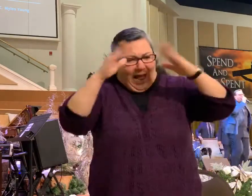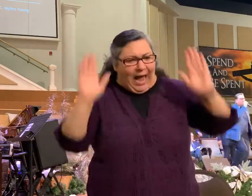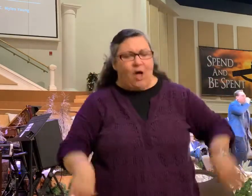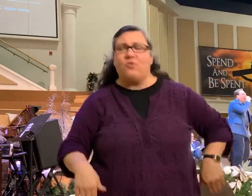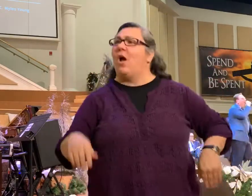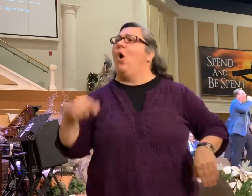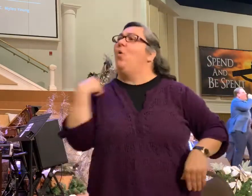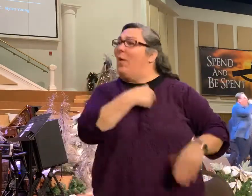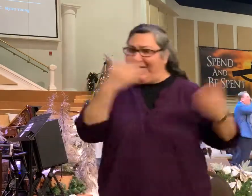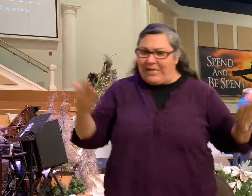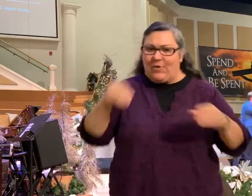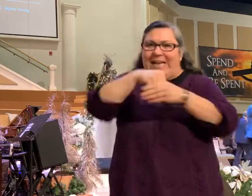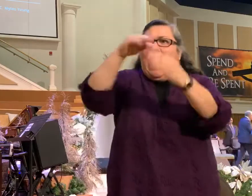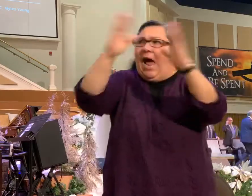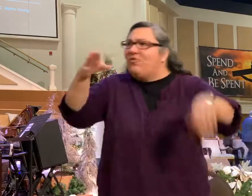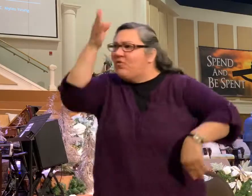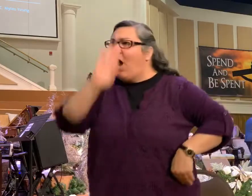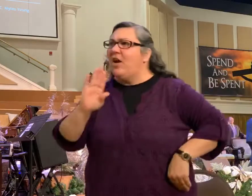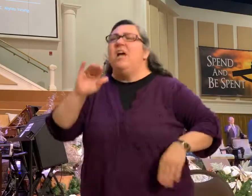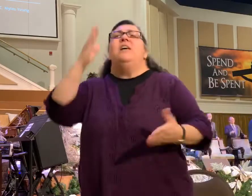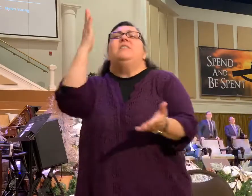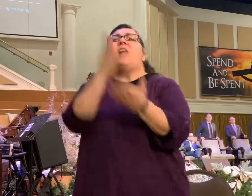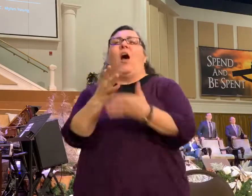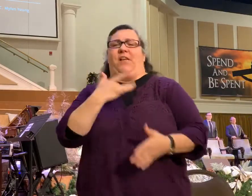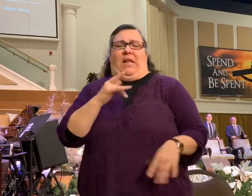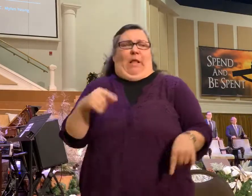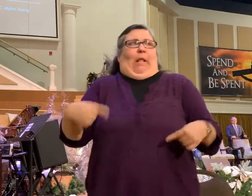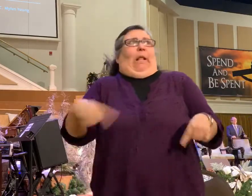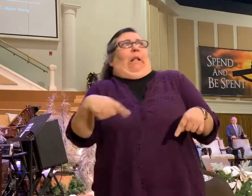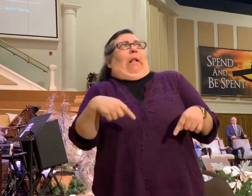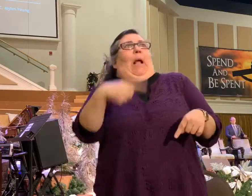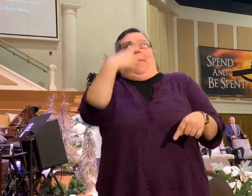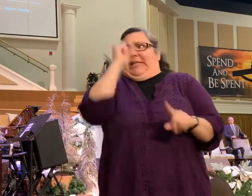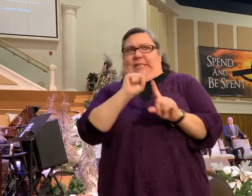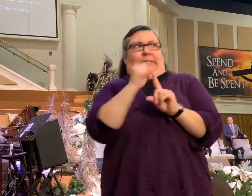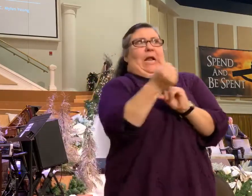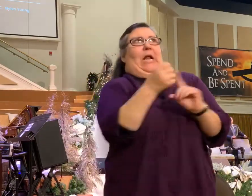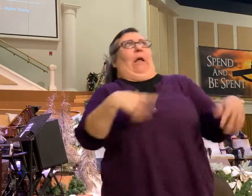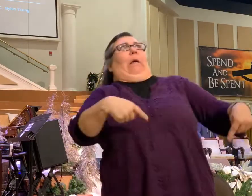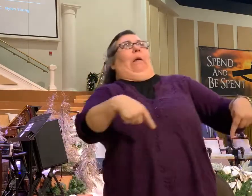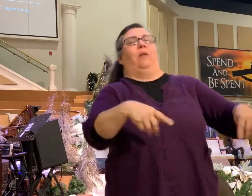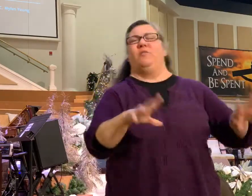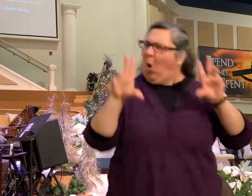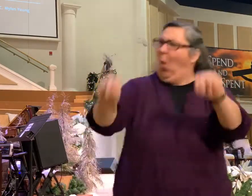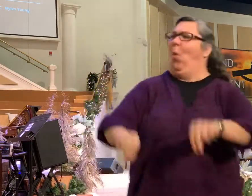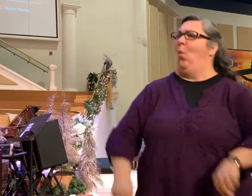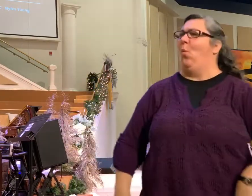we're in the house of God. Quit being intimidated by this society.